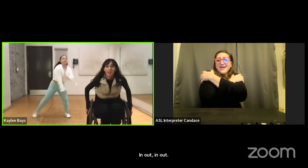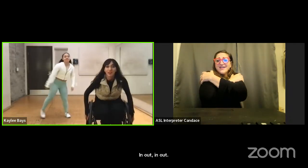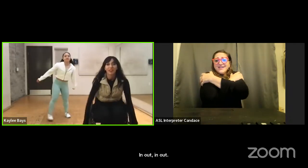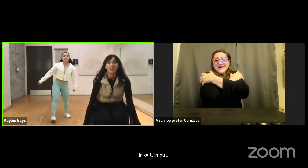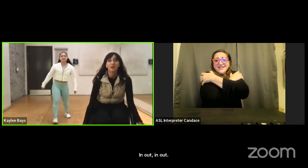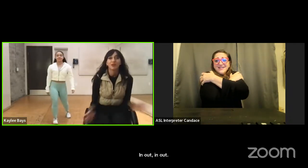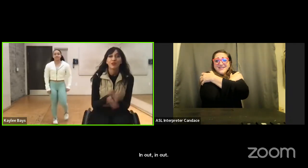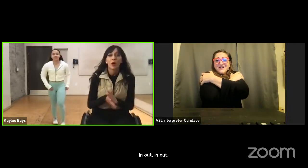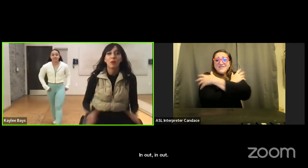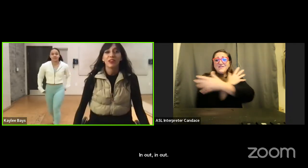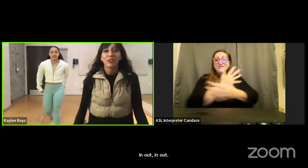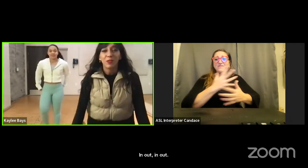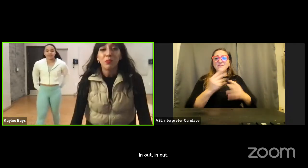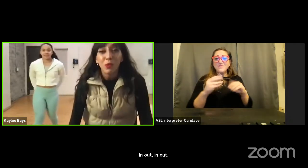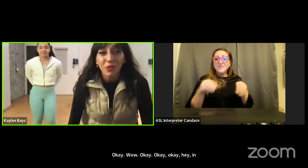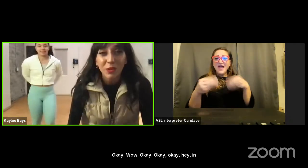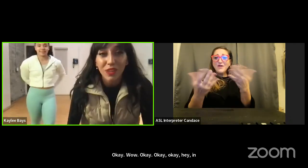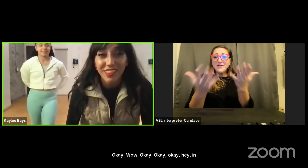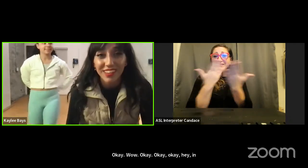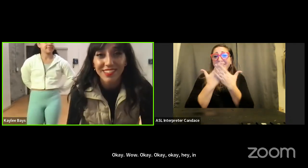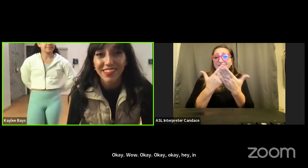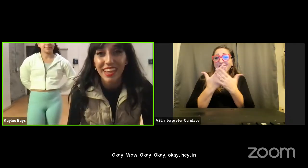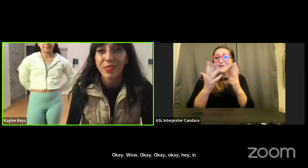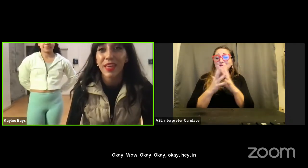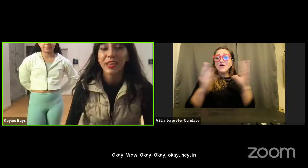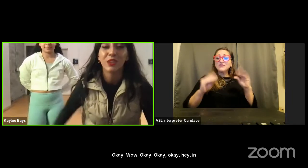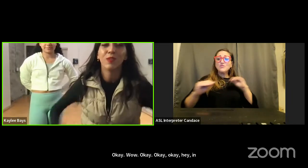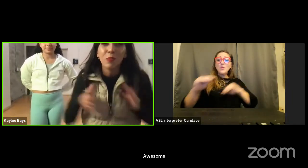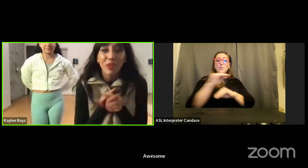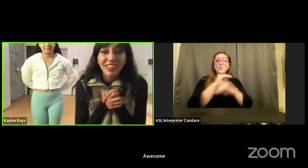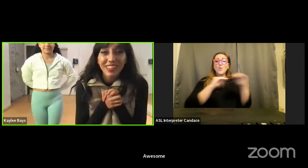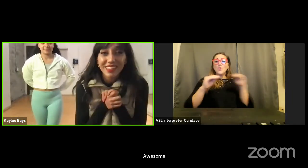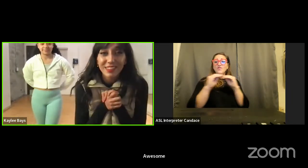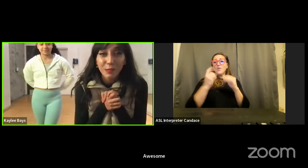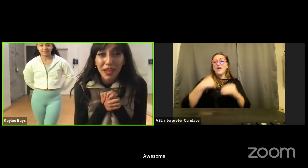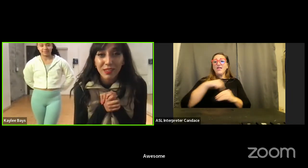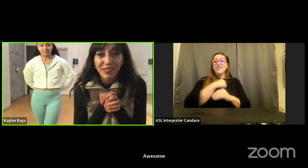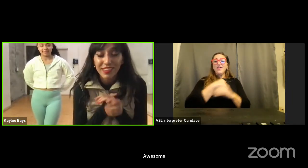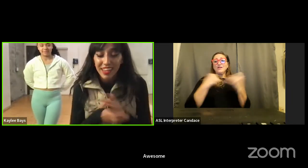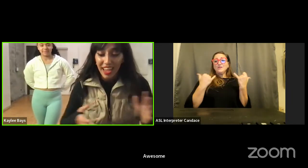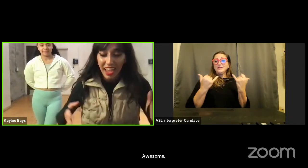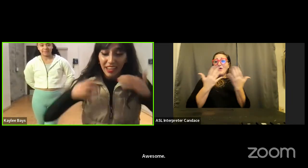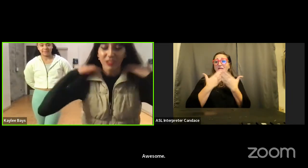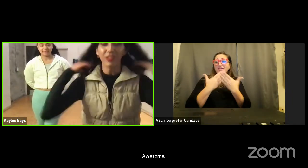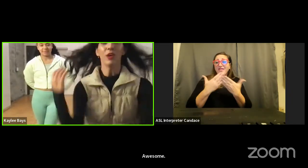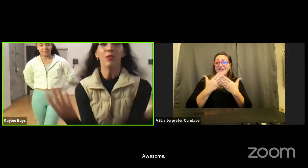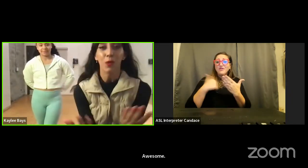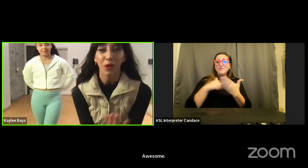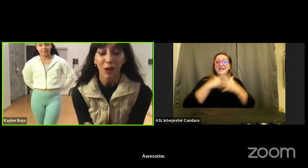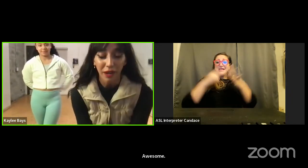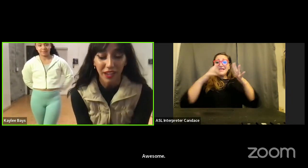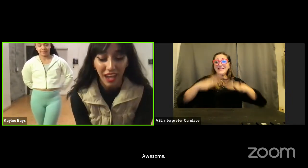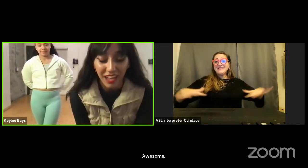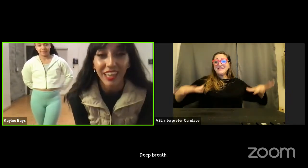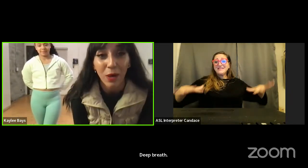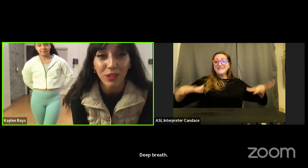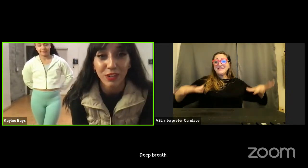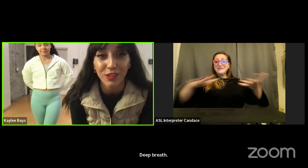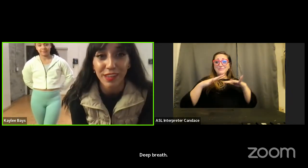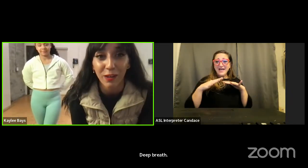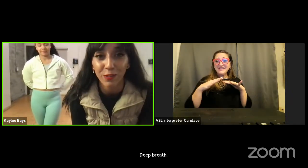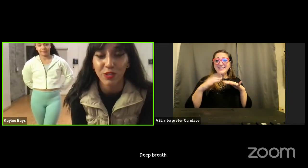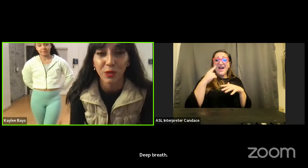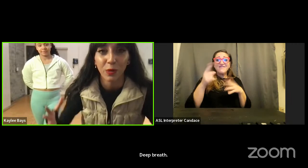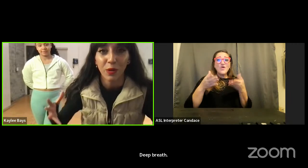I want to thank you so much for moving with us today. Thank you for being in this space and for